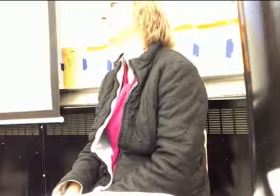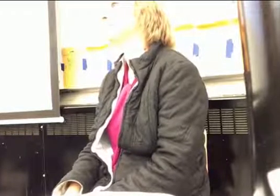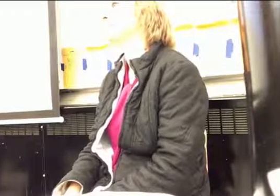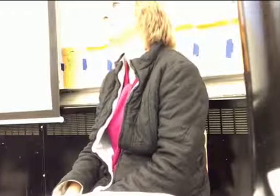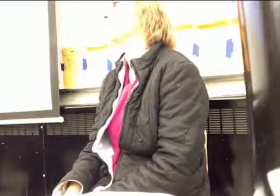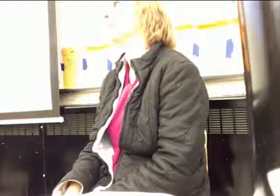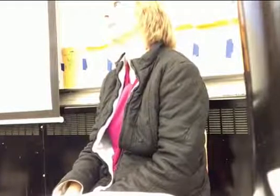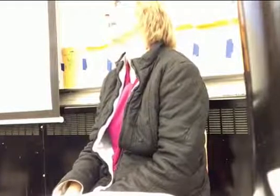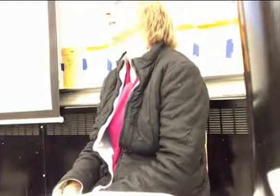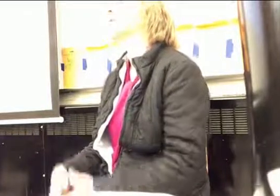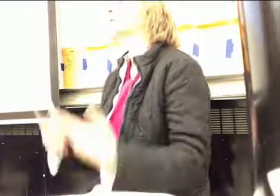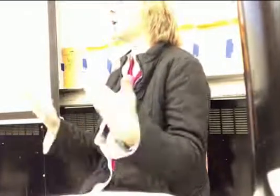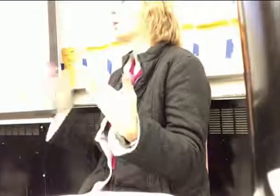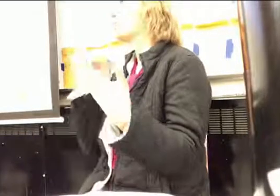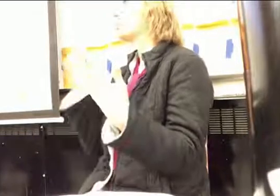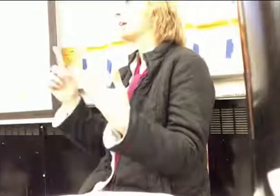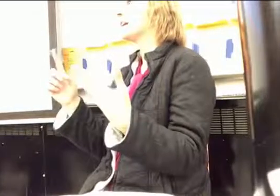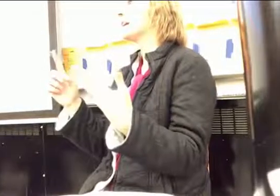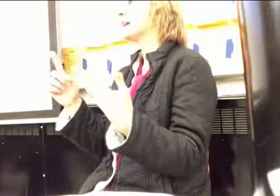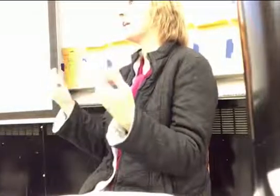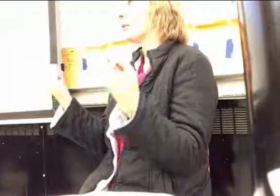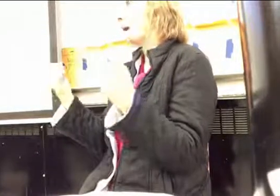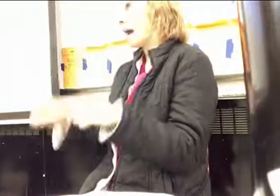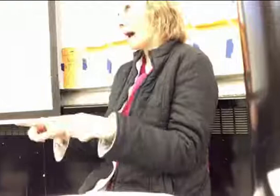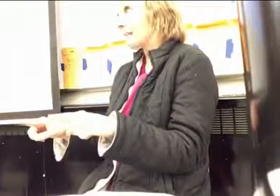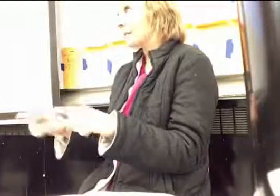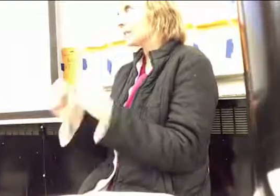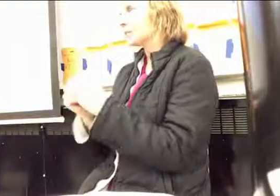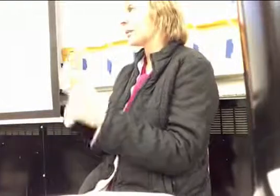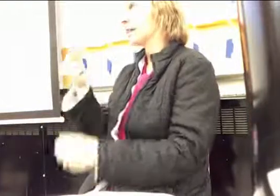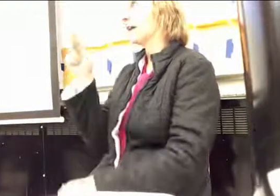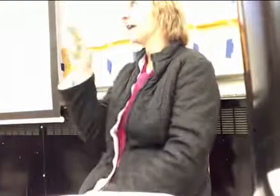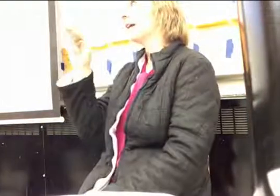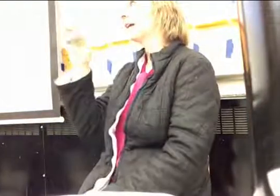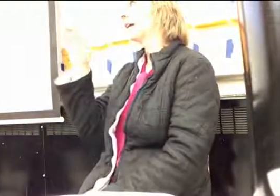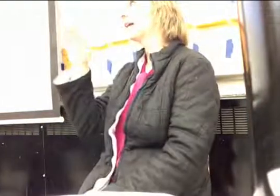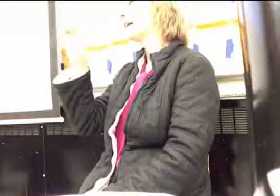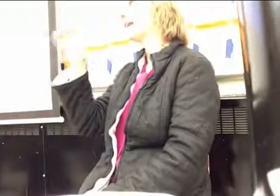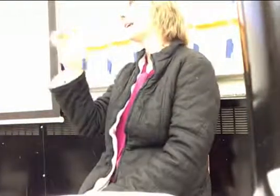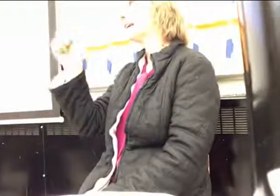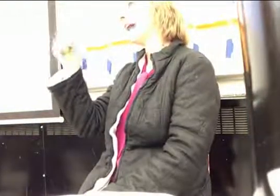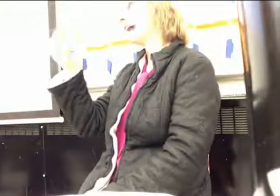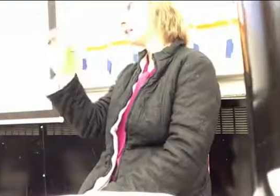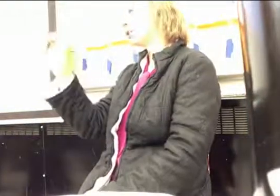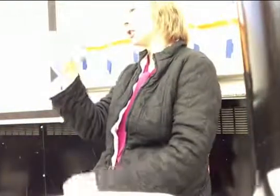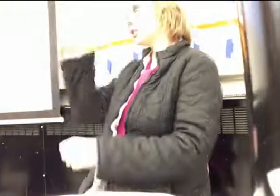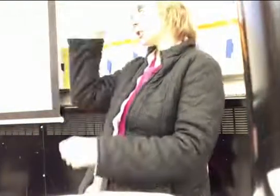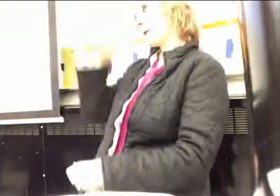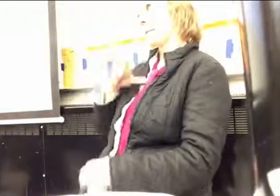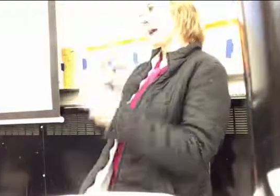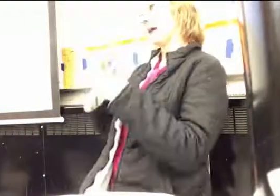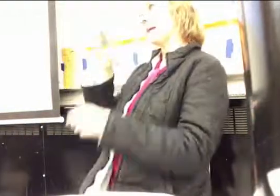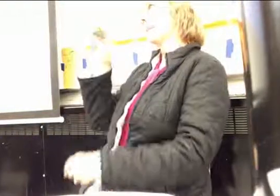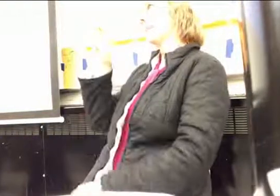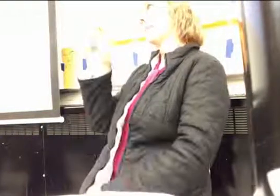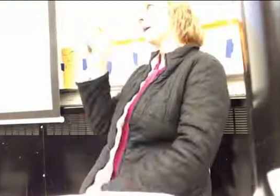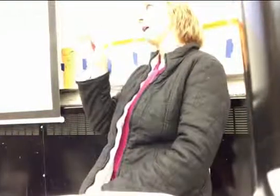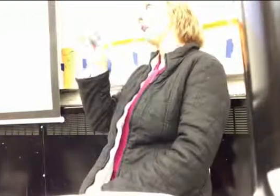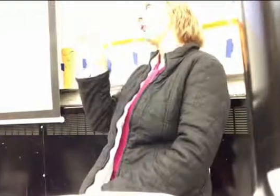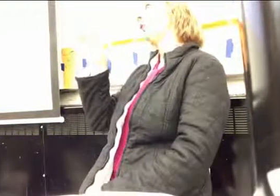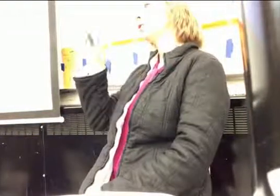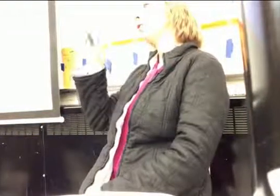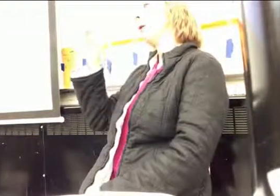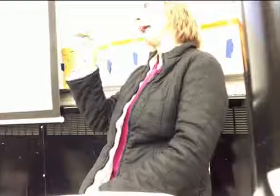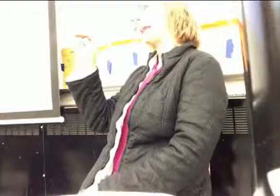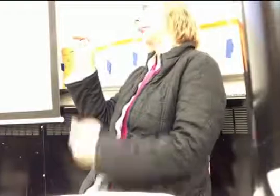Now, here's basically what happens with the Gilded Age, okay? This guy named Mark Twain, have you heard of Mark Twain before? No.